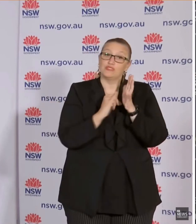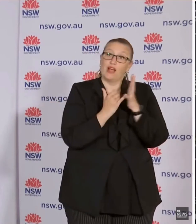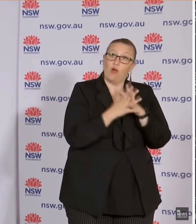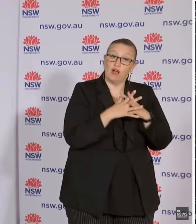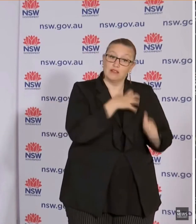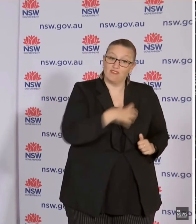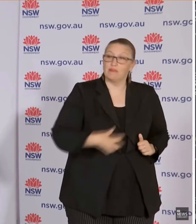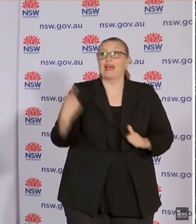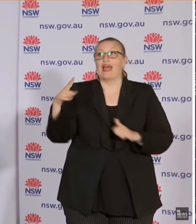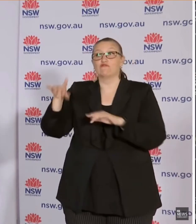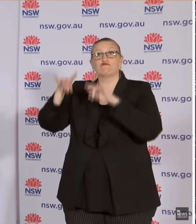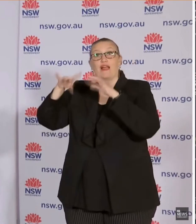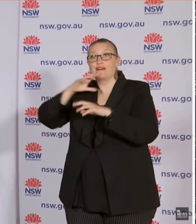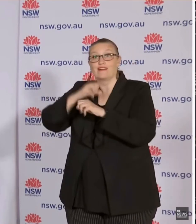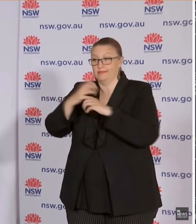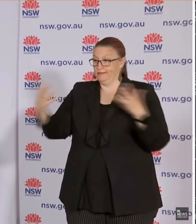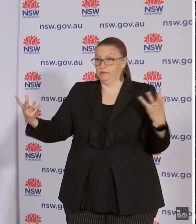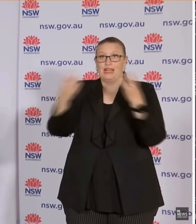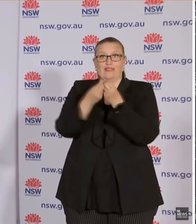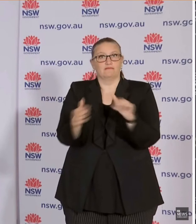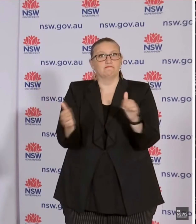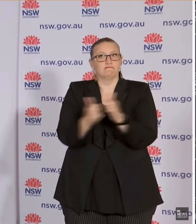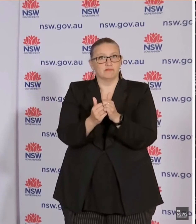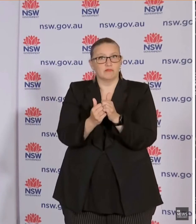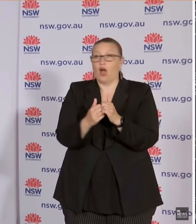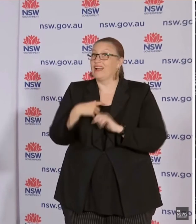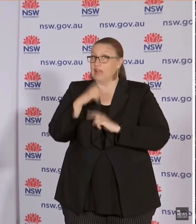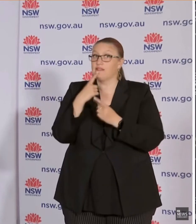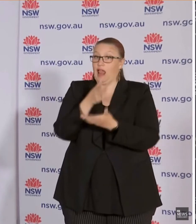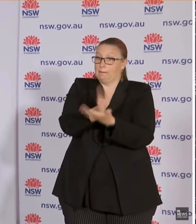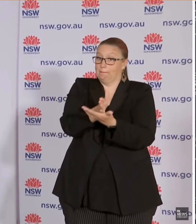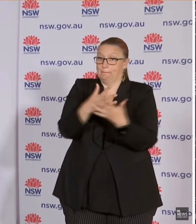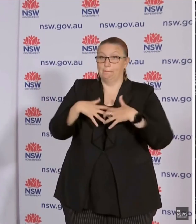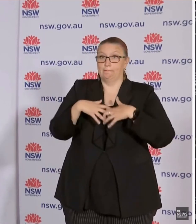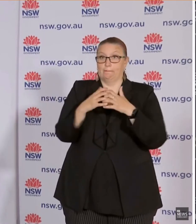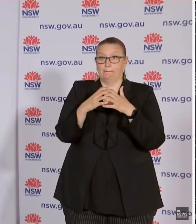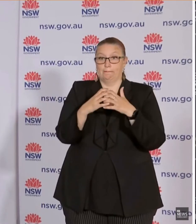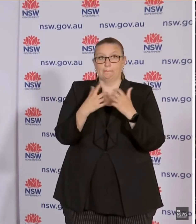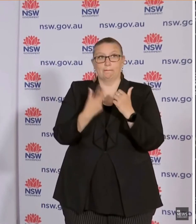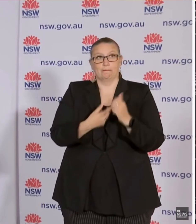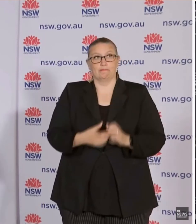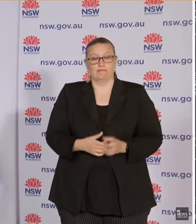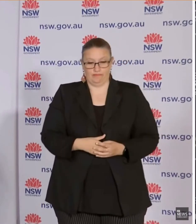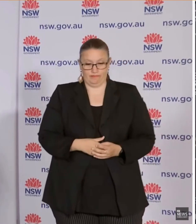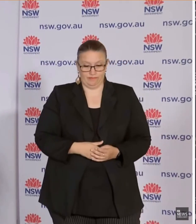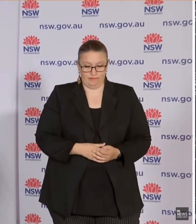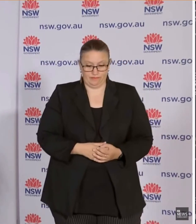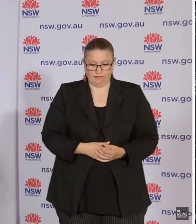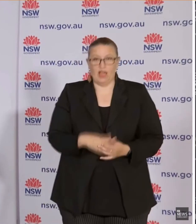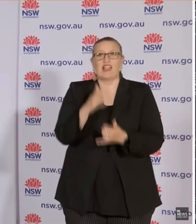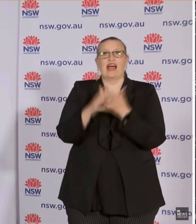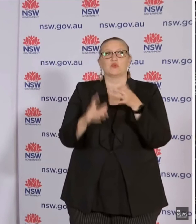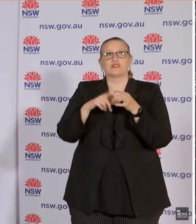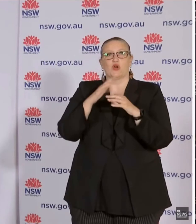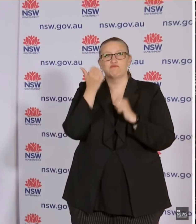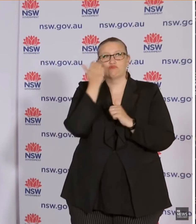tell you specifically whether they're there yet, but we'll certainly find out for you for a bit later. Yeah. Minister, just one more last question on Indigenous issues.